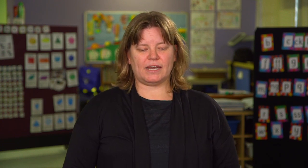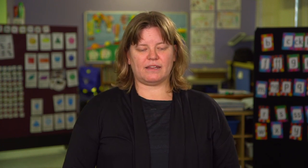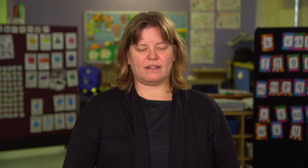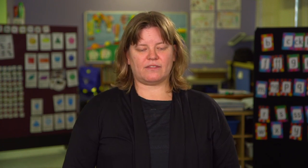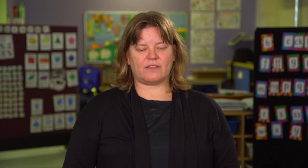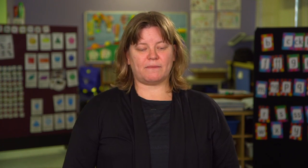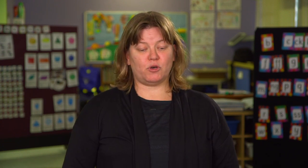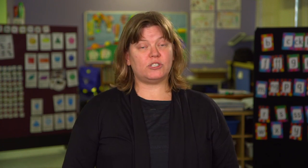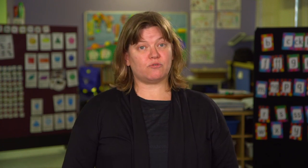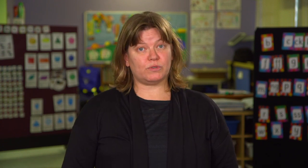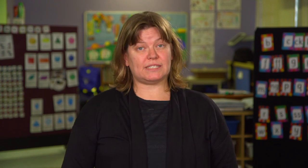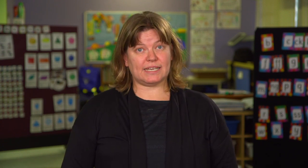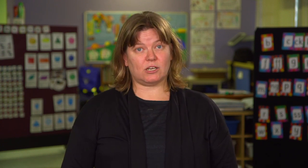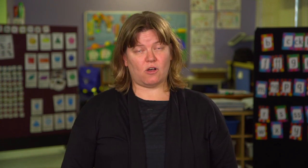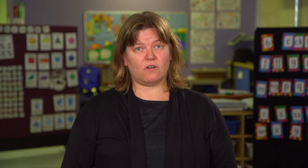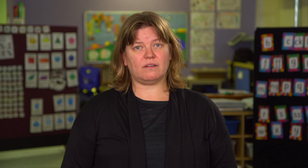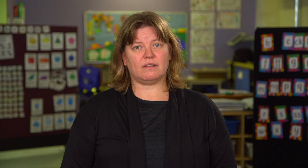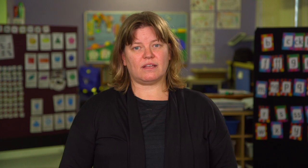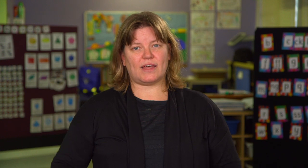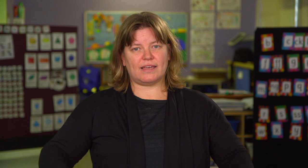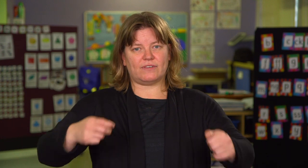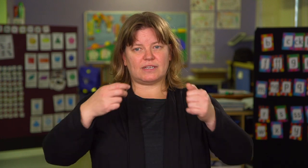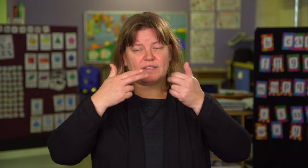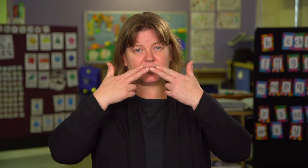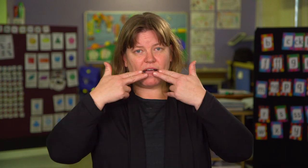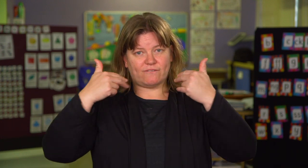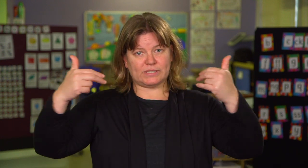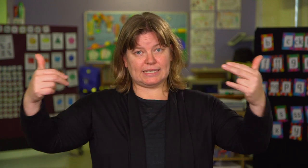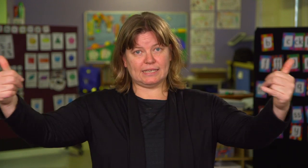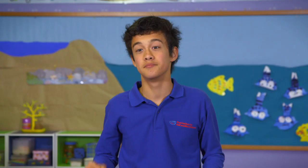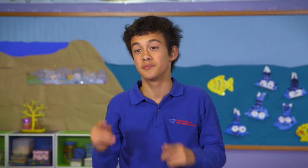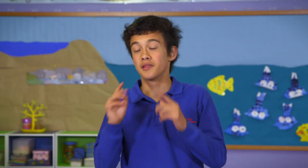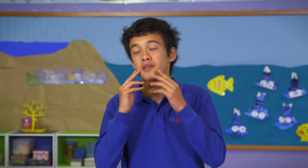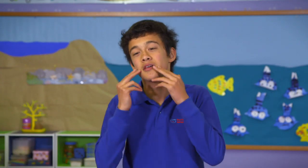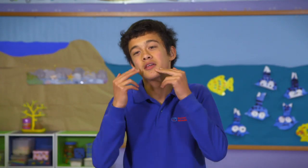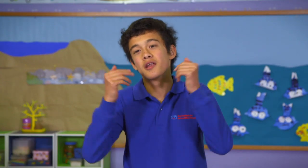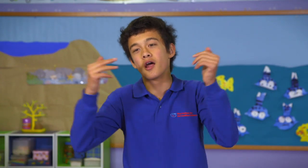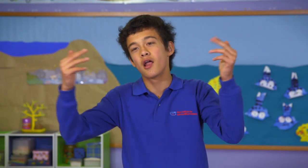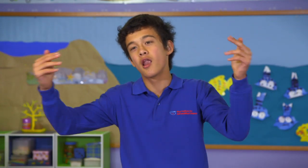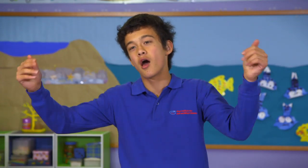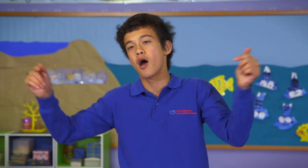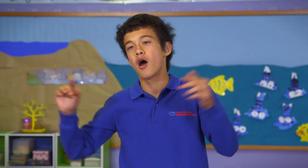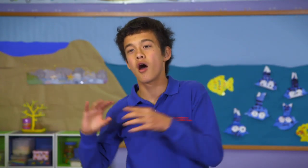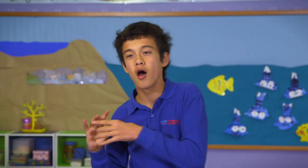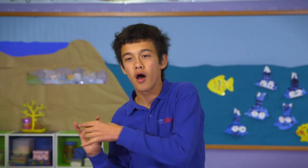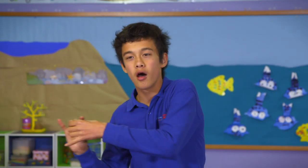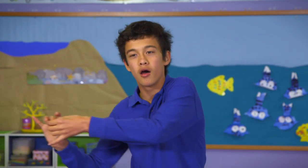Then that the birds are all singing along, they've done the sign for sing and then the sign for